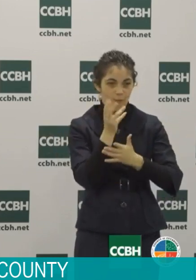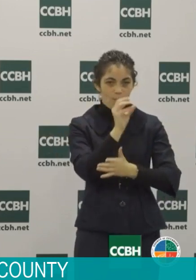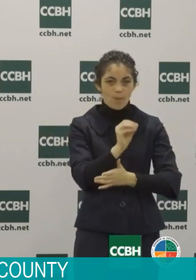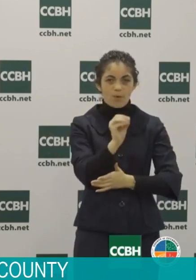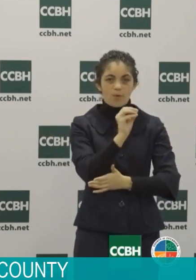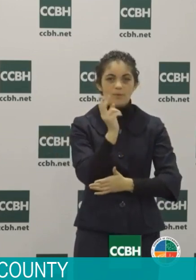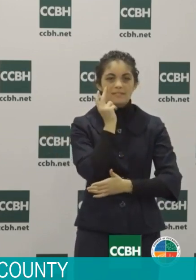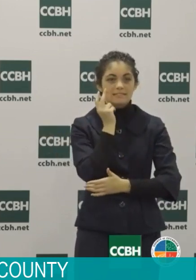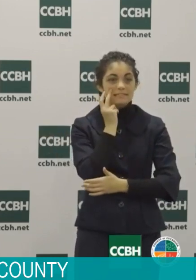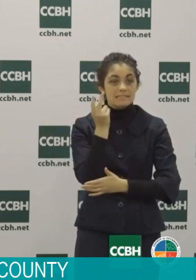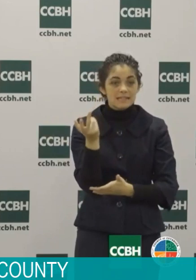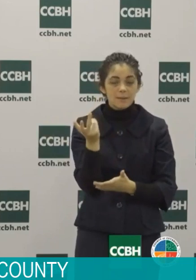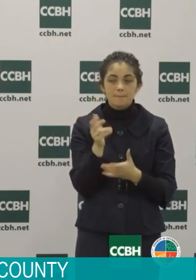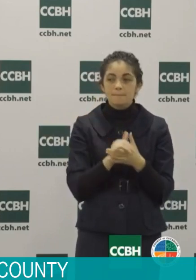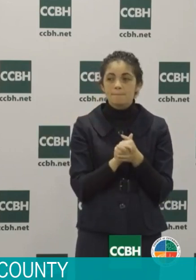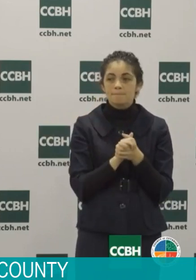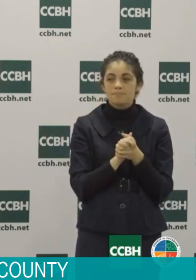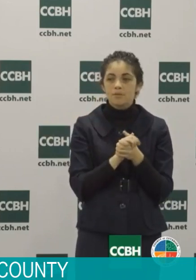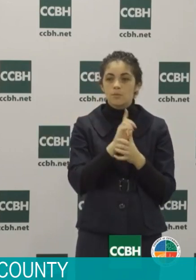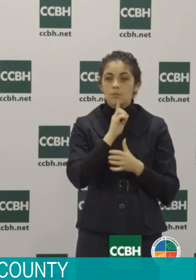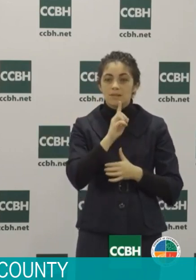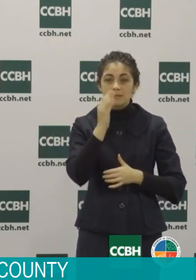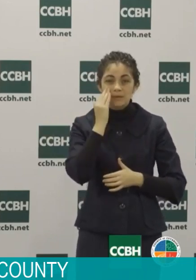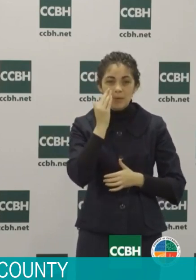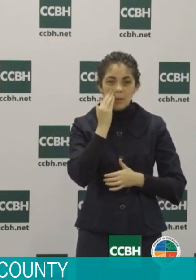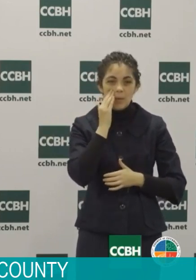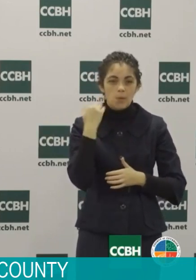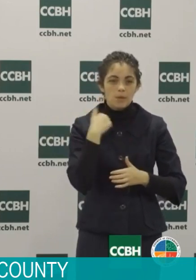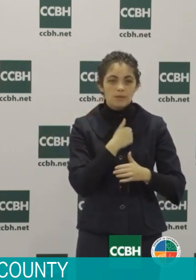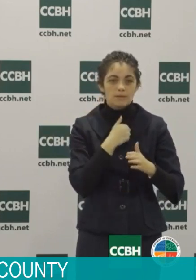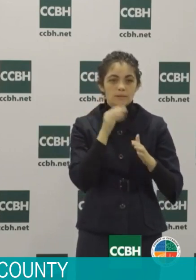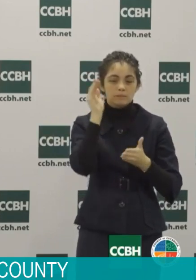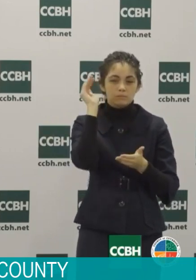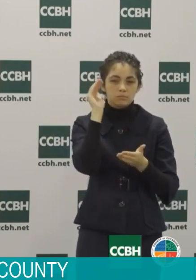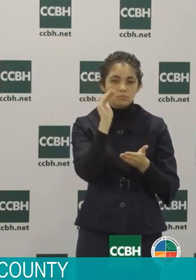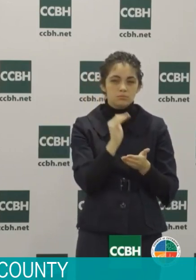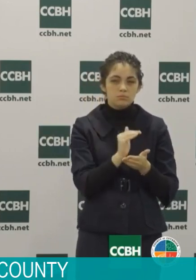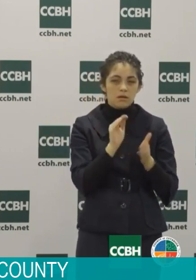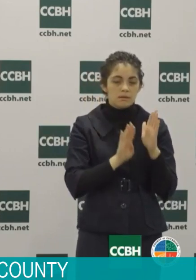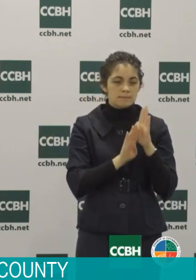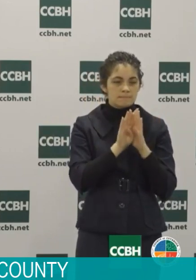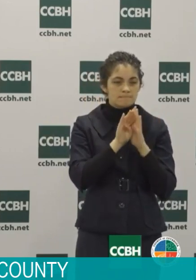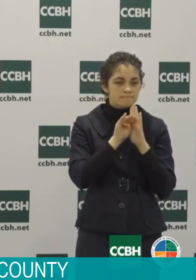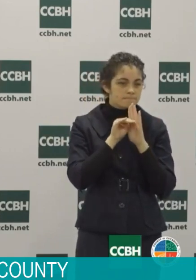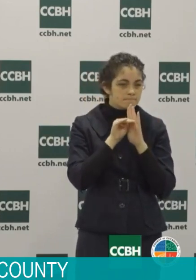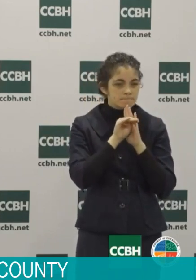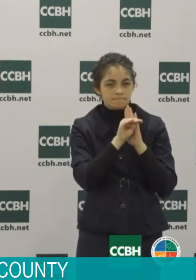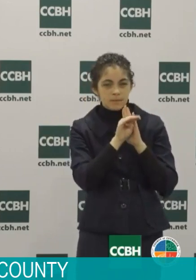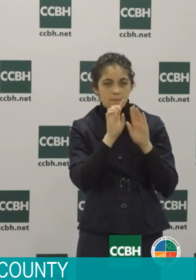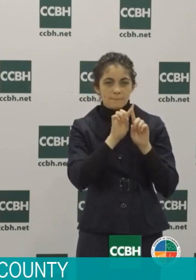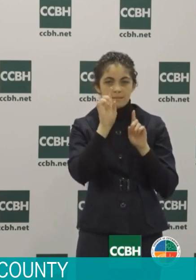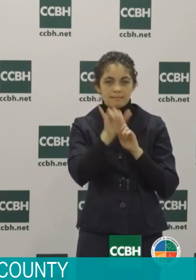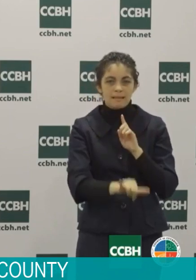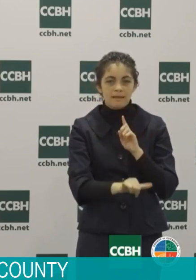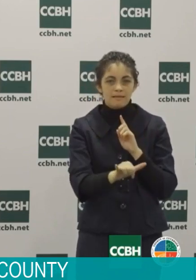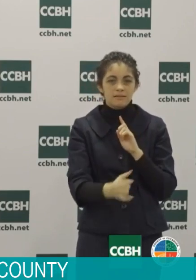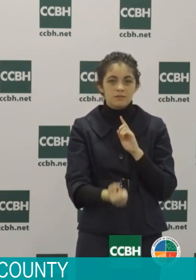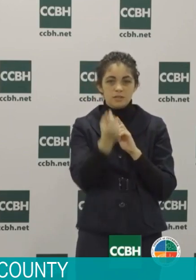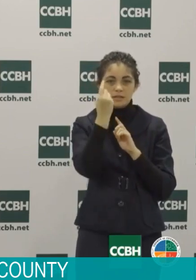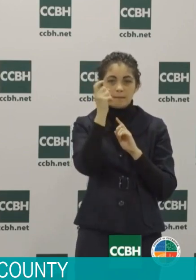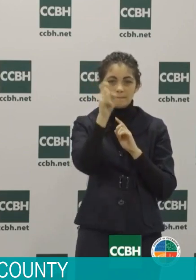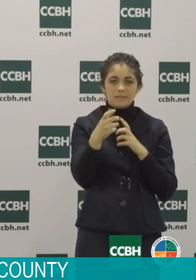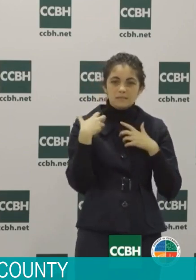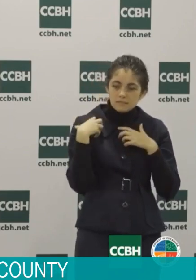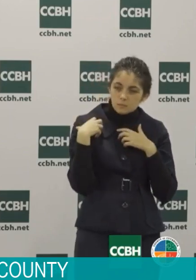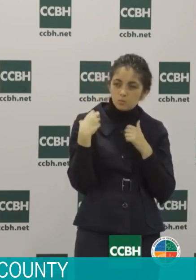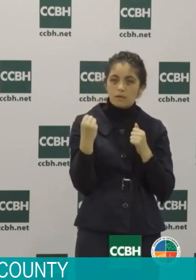are encouraged by the fact that we are flattening the curve substantially. But that encouragement needs to strengthen